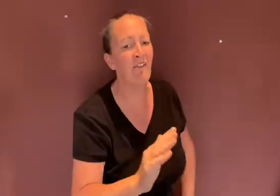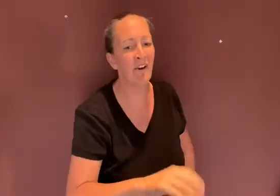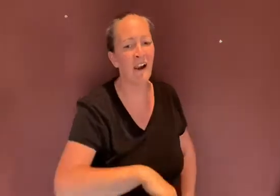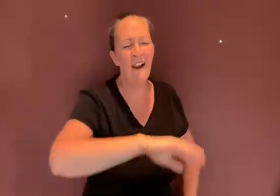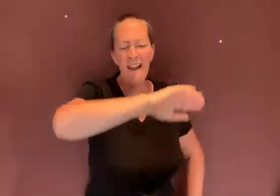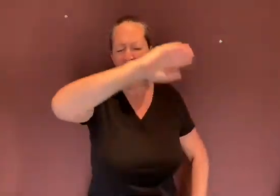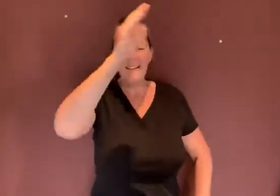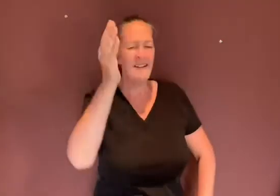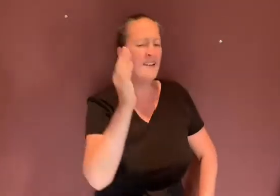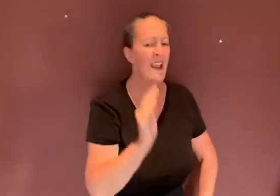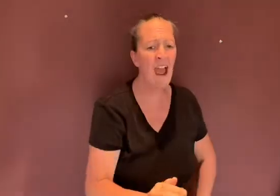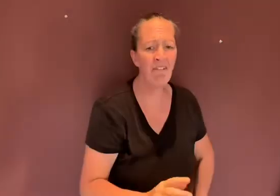never